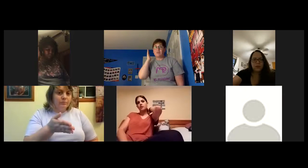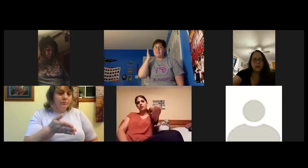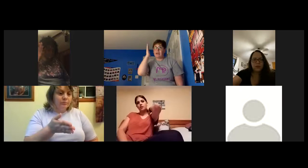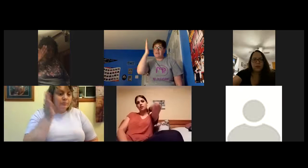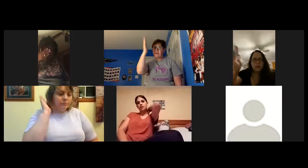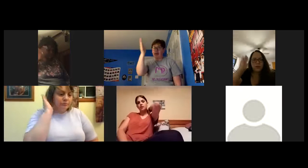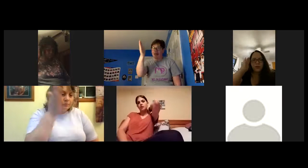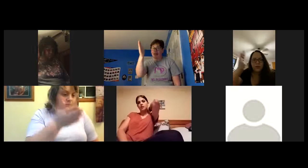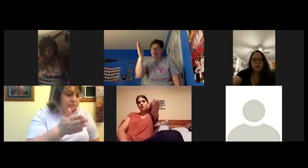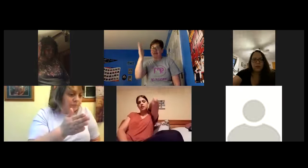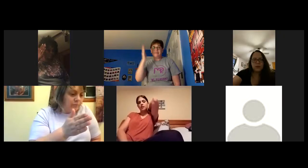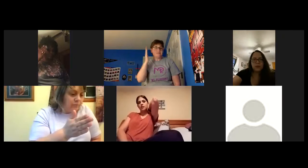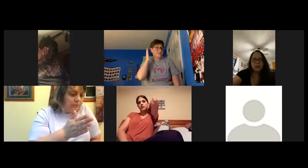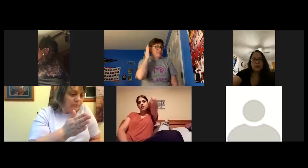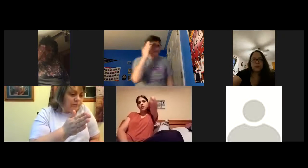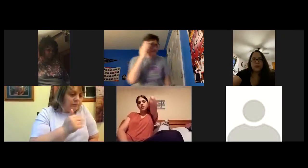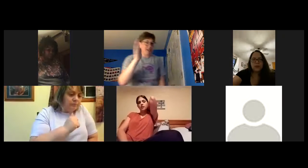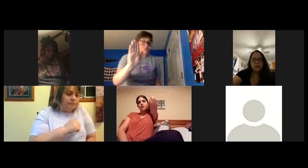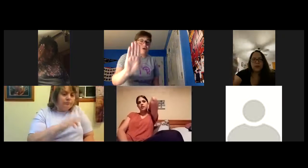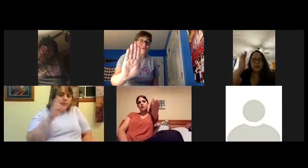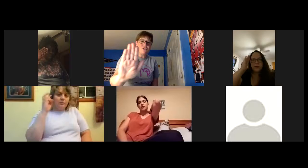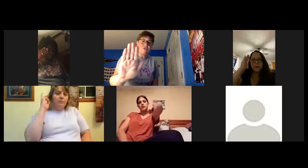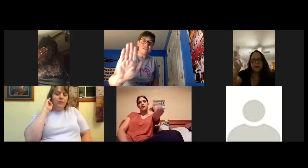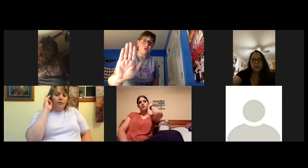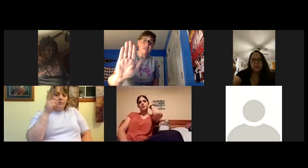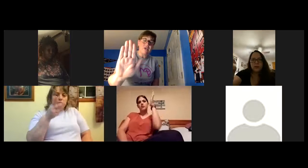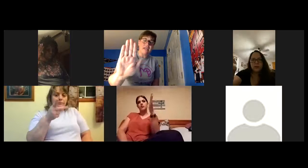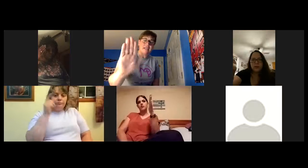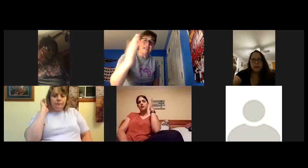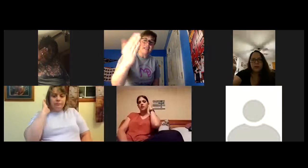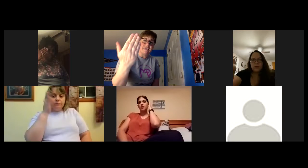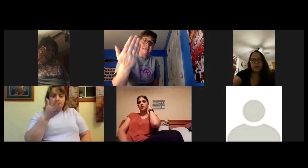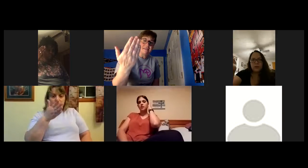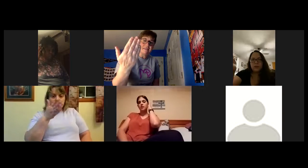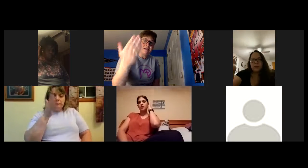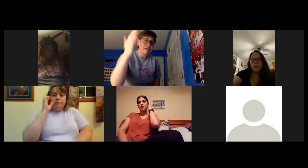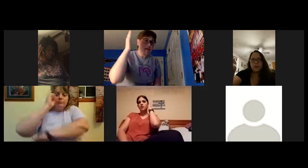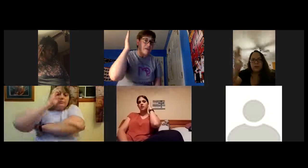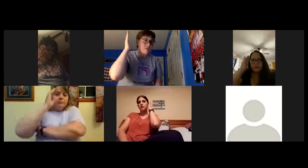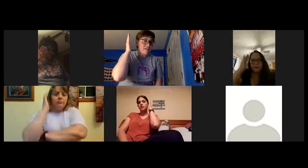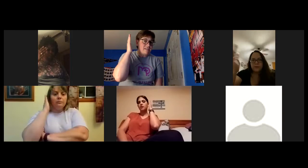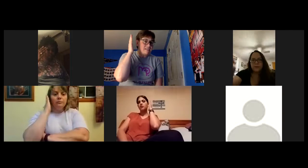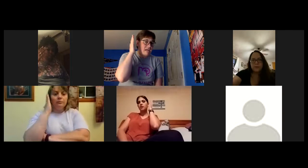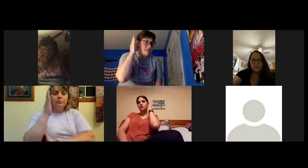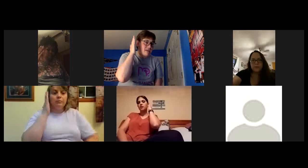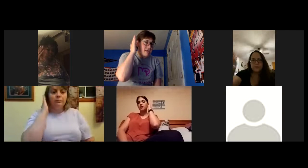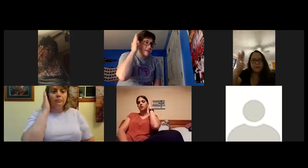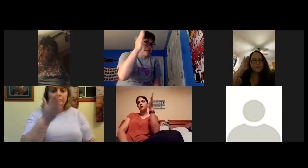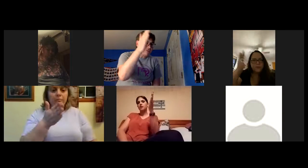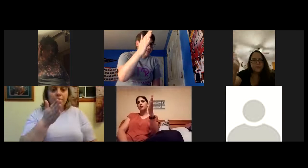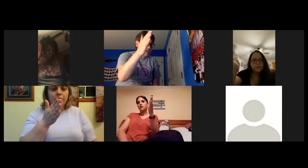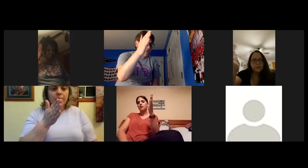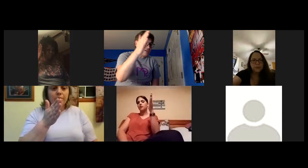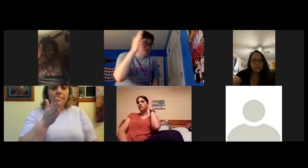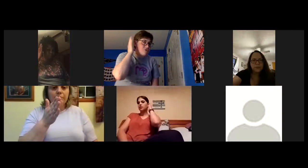This is what's coming up ahead. Okay, so all you're doing is holding your hand like this, and you've got it at the side of your head, and